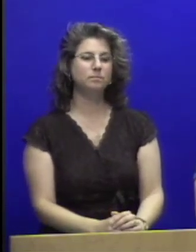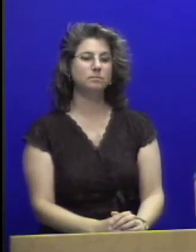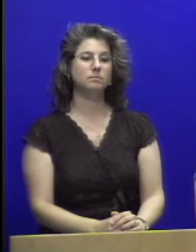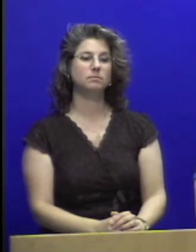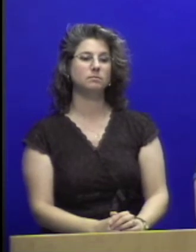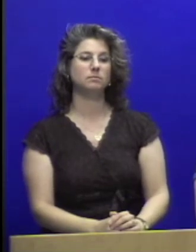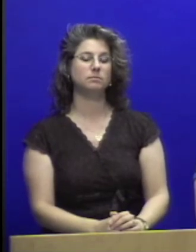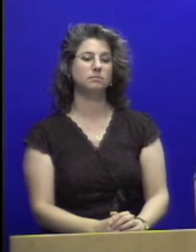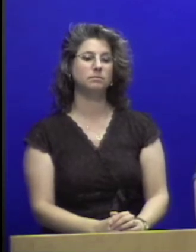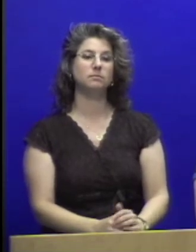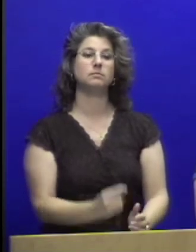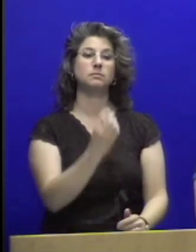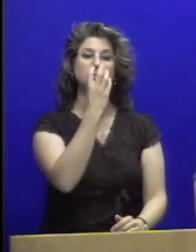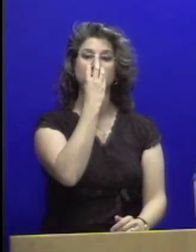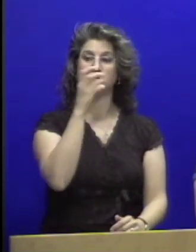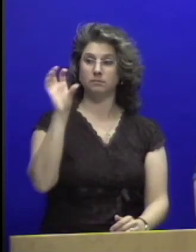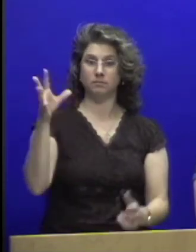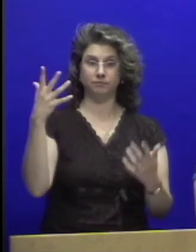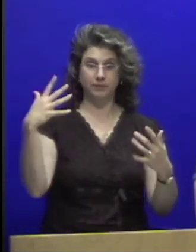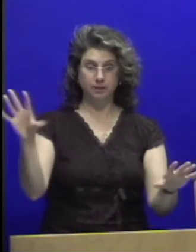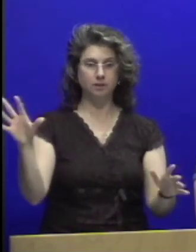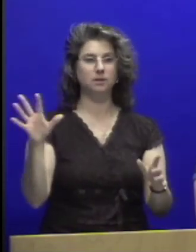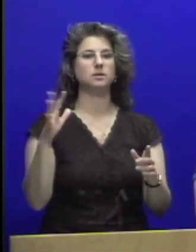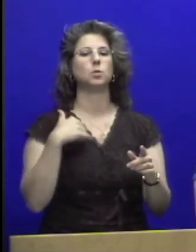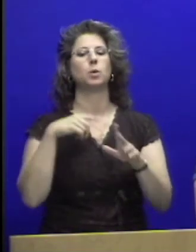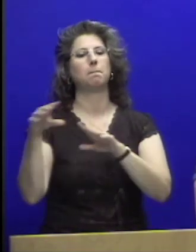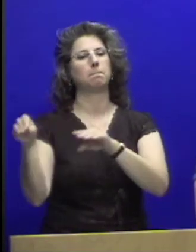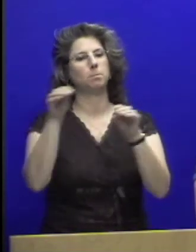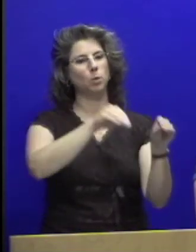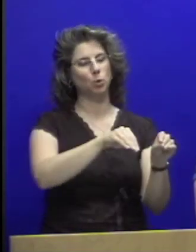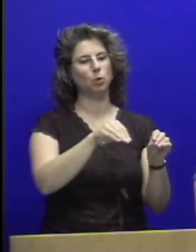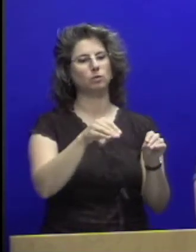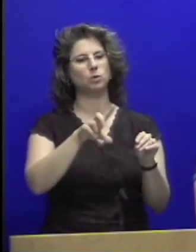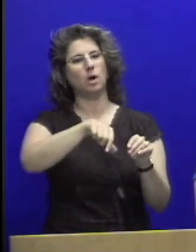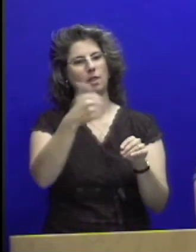Once they get you over onto the stretcher again,